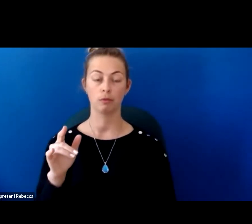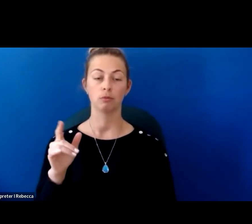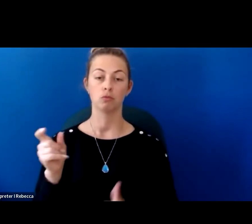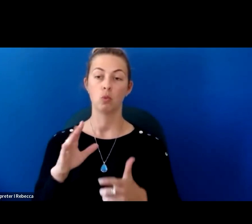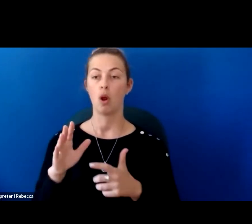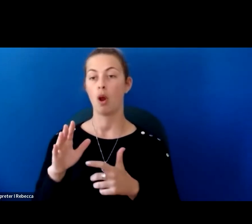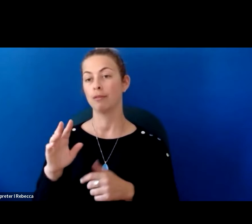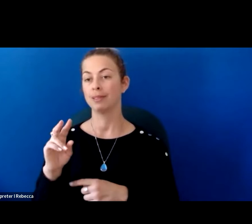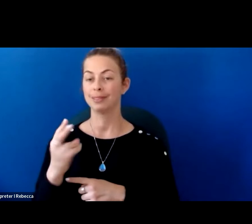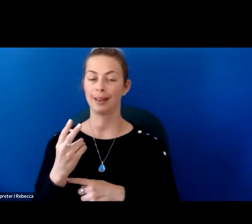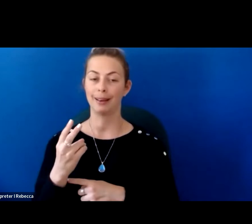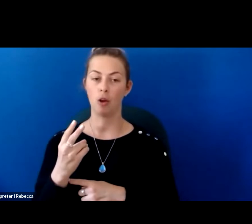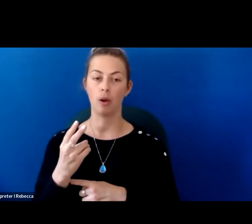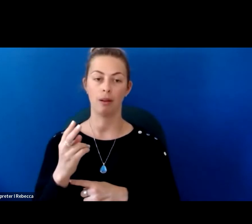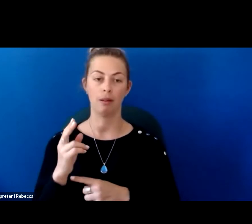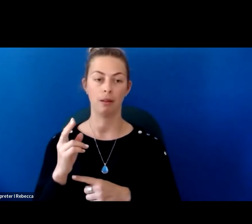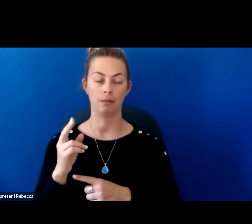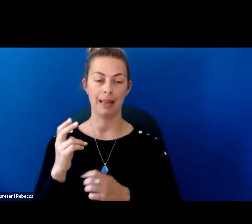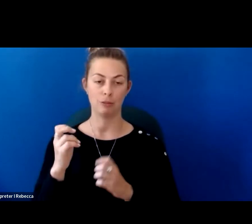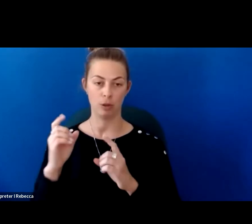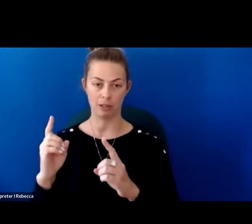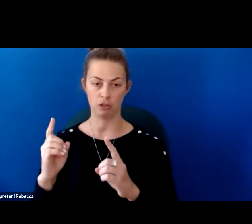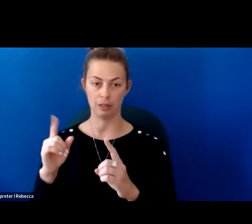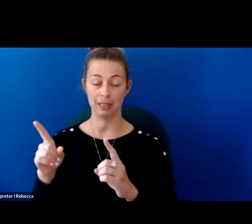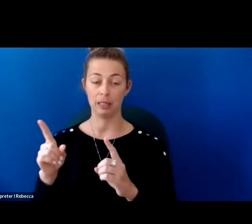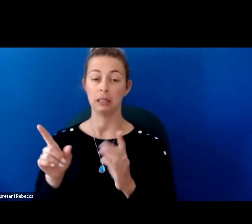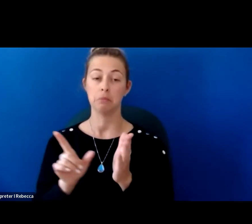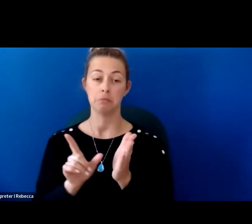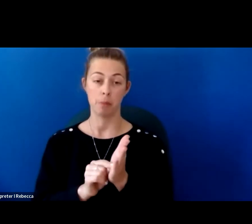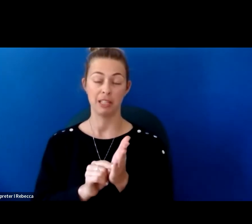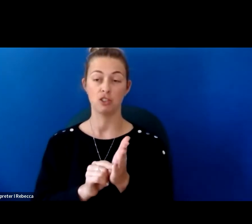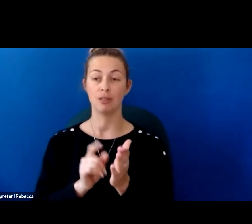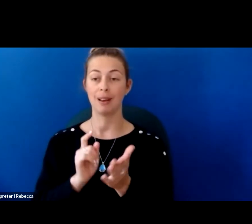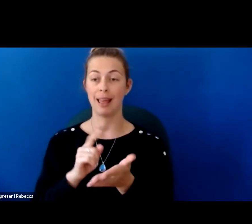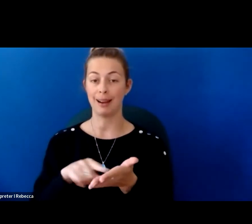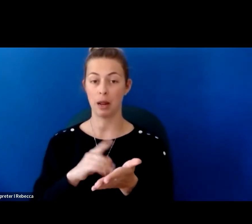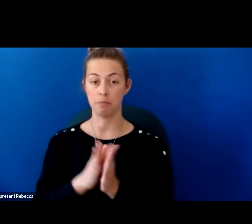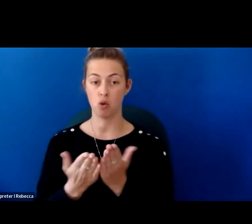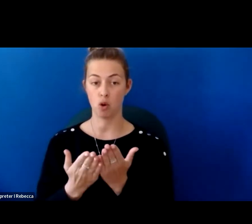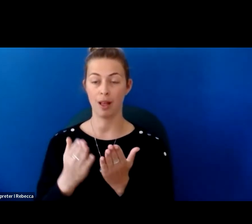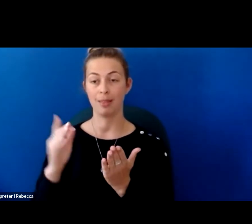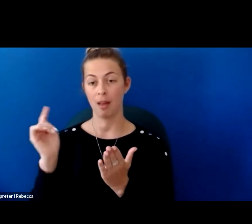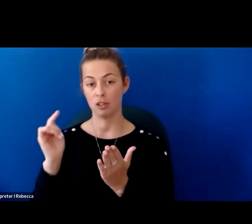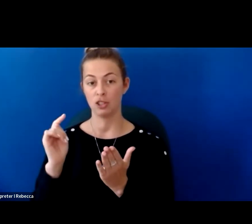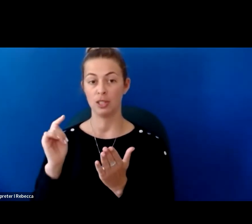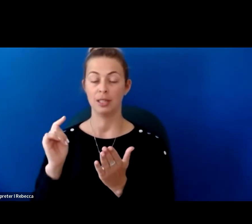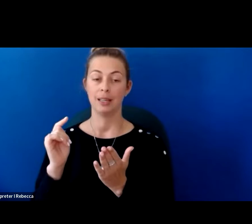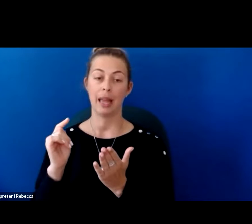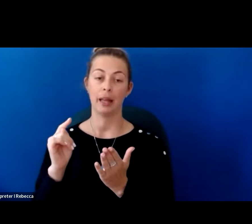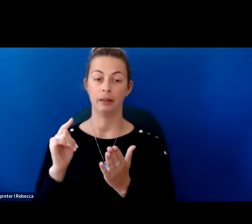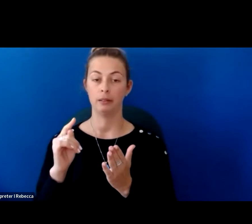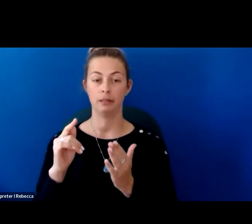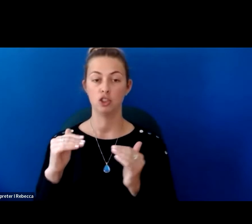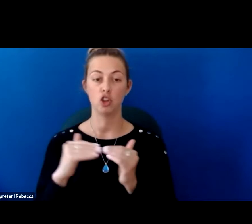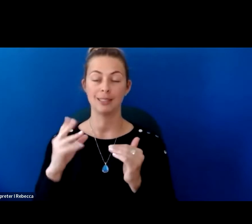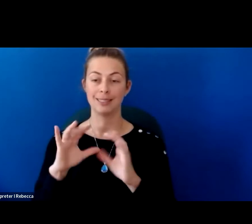education. In addition to many articles, he published an edited book, Geography and Social Justice in the Classroom. As